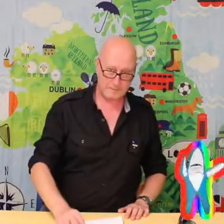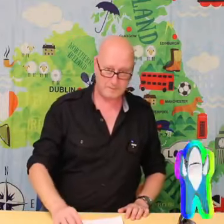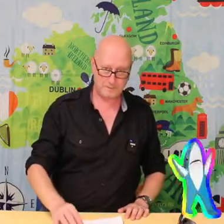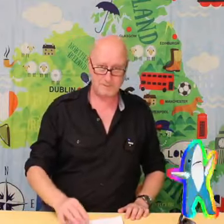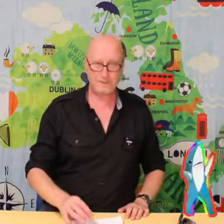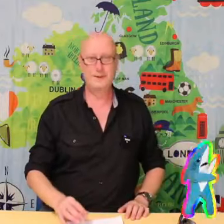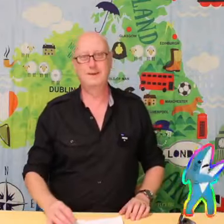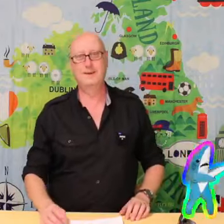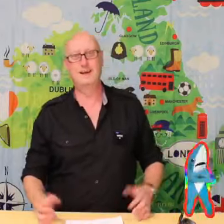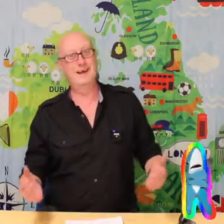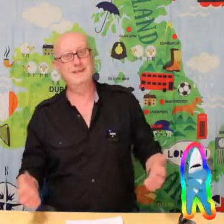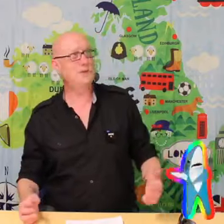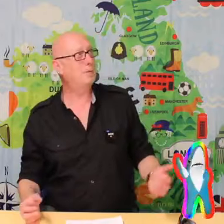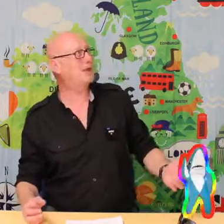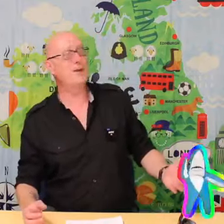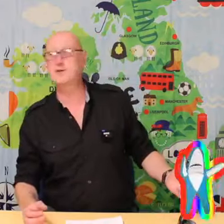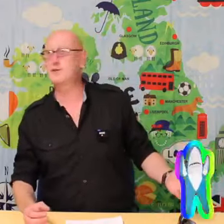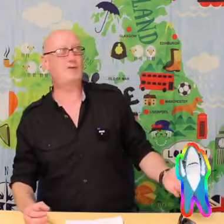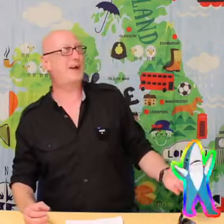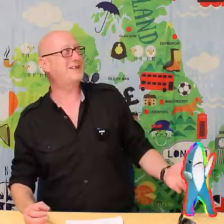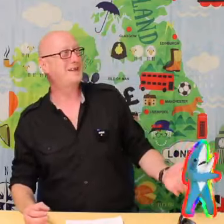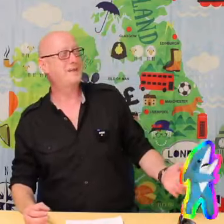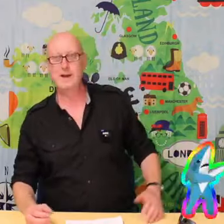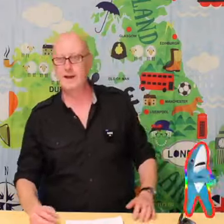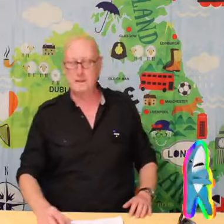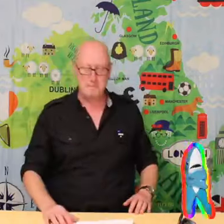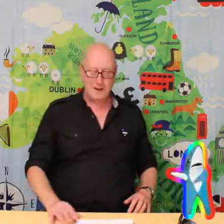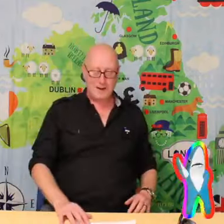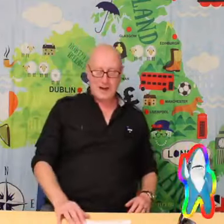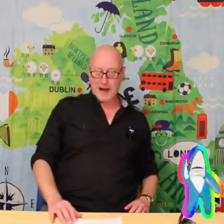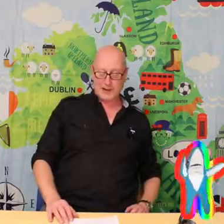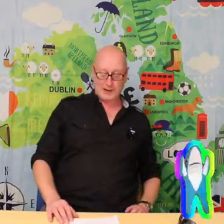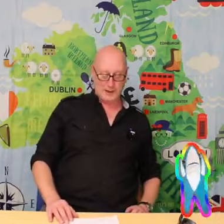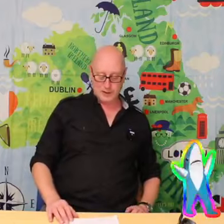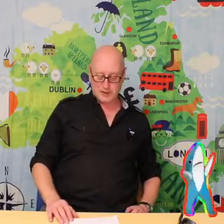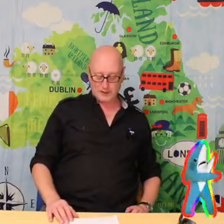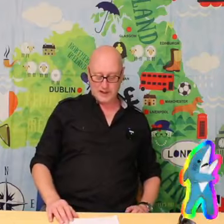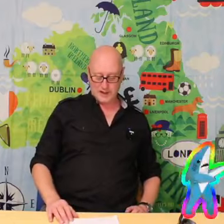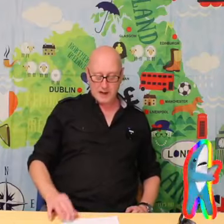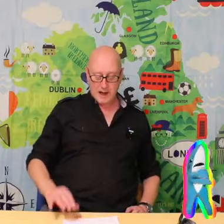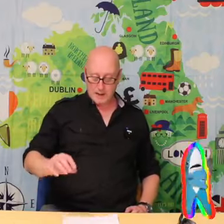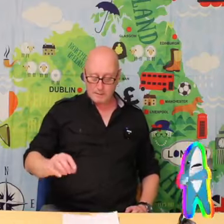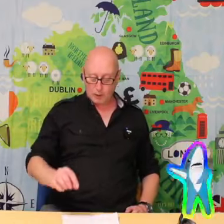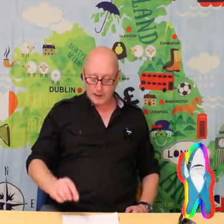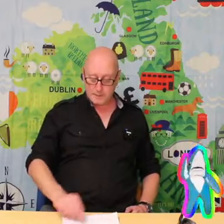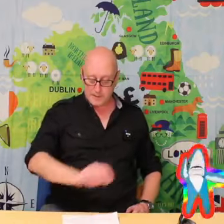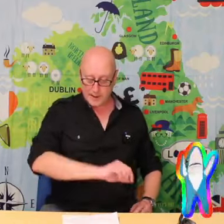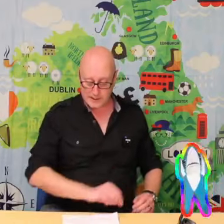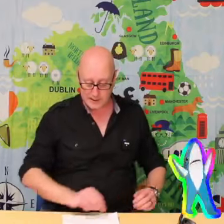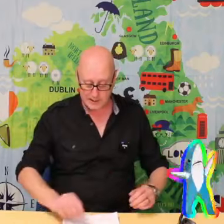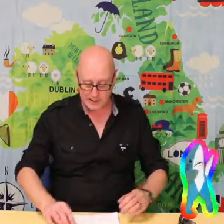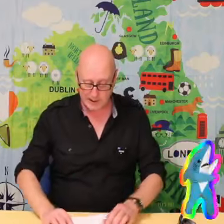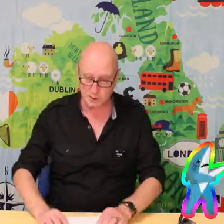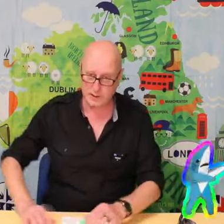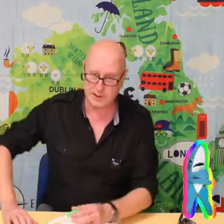heard people chanting. What's going on? It's a bloody riot. Yeah, I'll take no notice of it neither. But him tonight, he's wearing his England